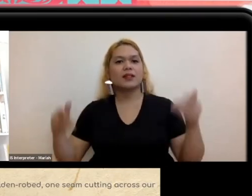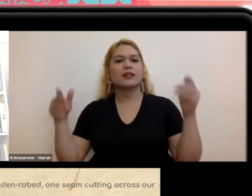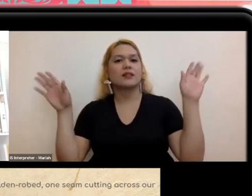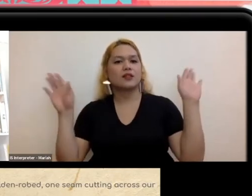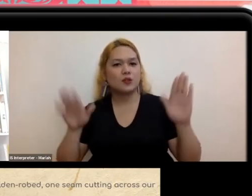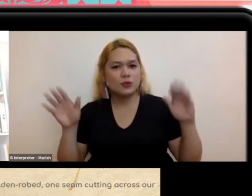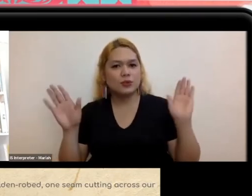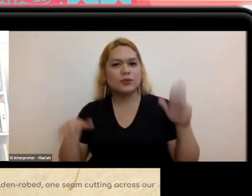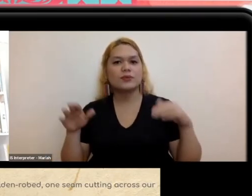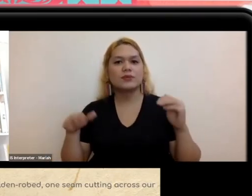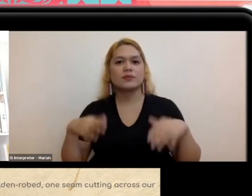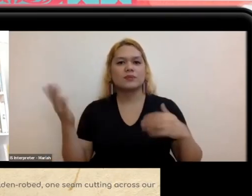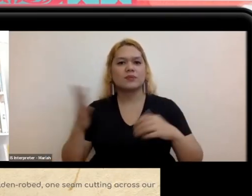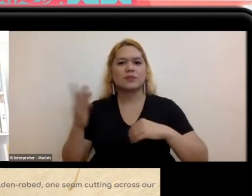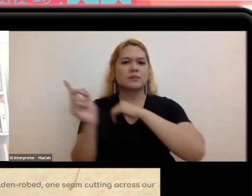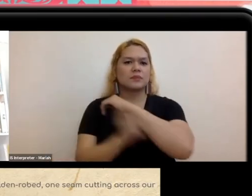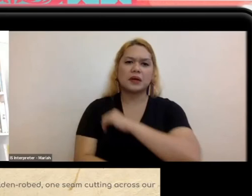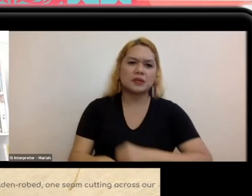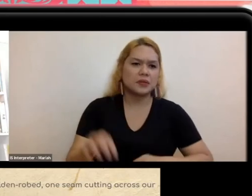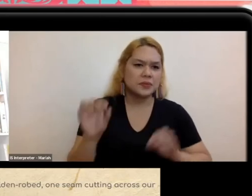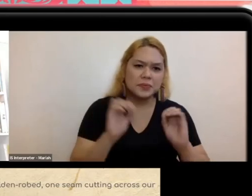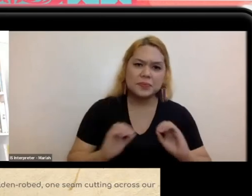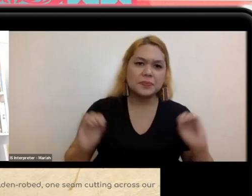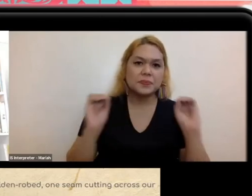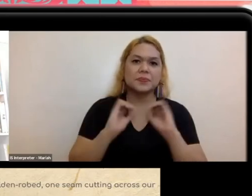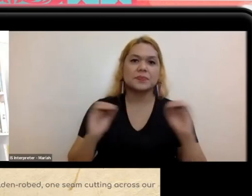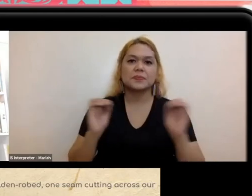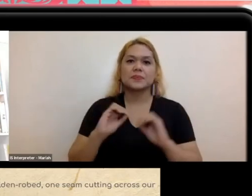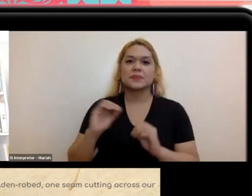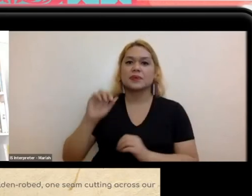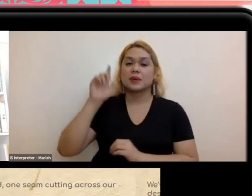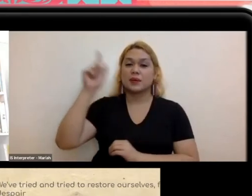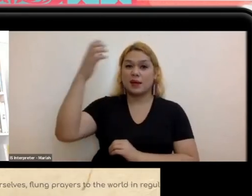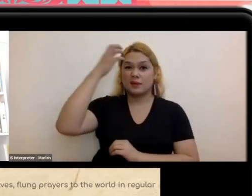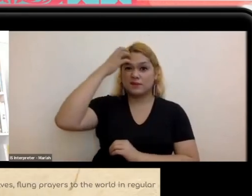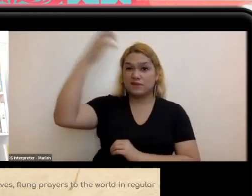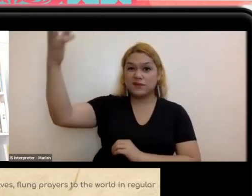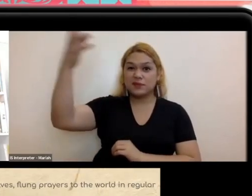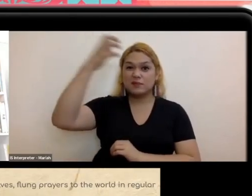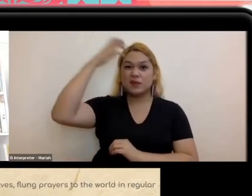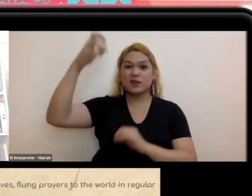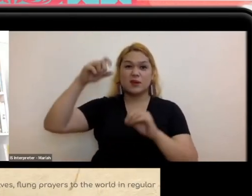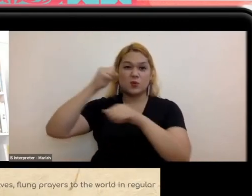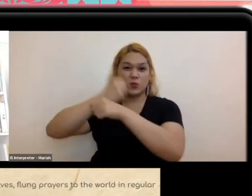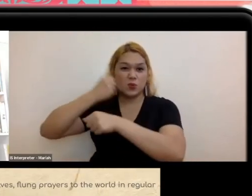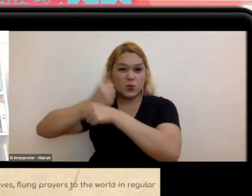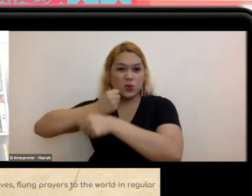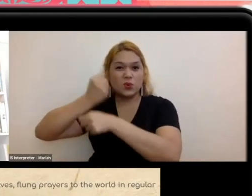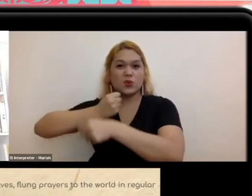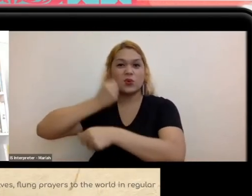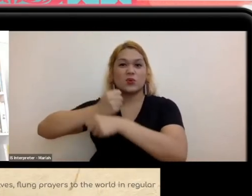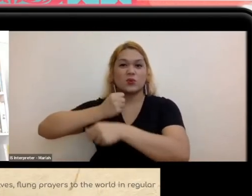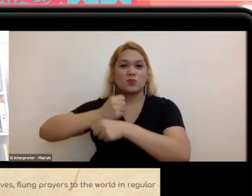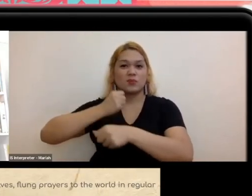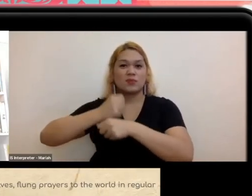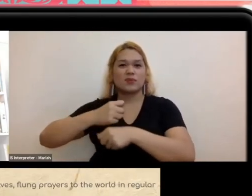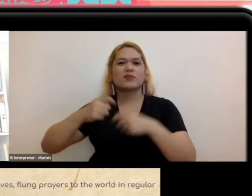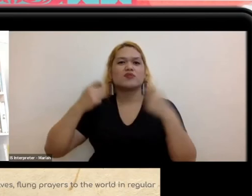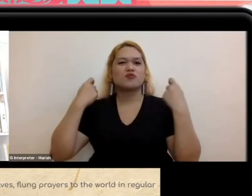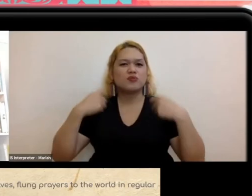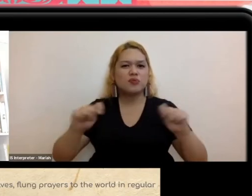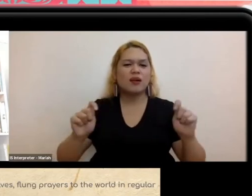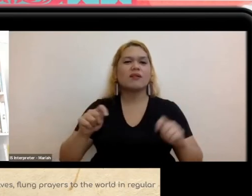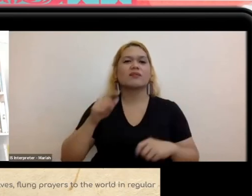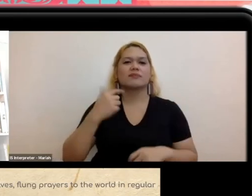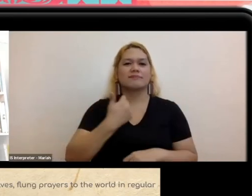punishment. Every decrepit's government land, we've tried and tried to restore ourselves, flung